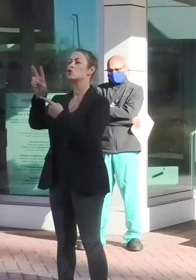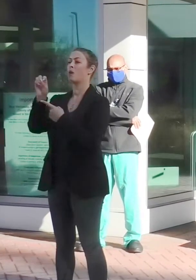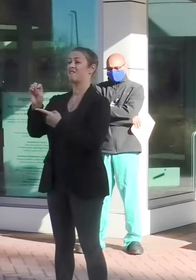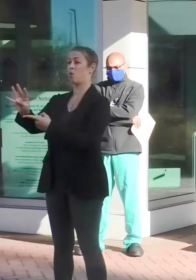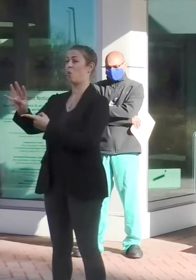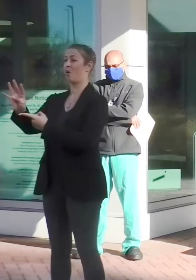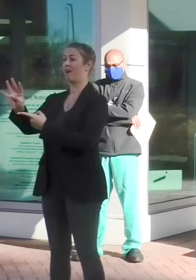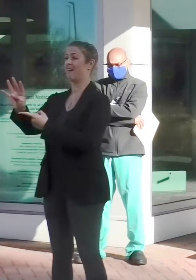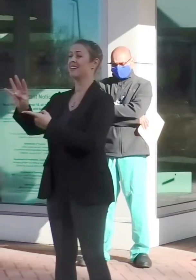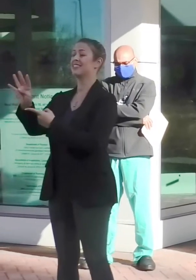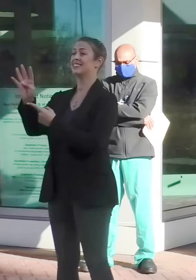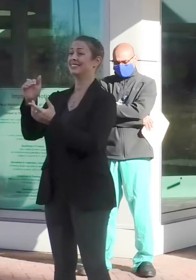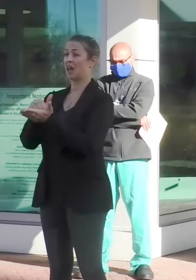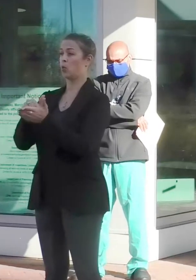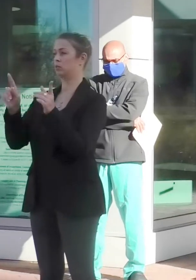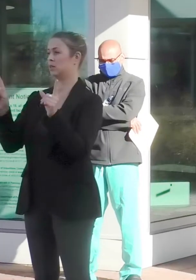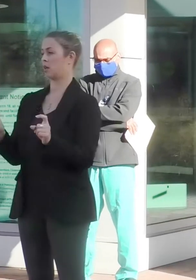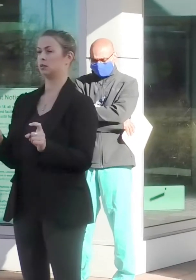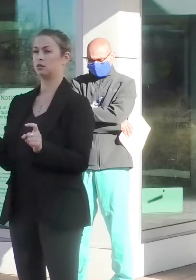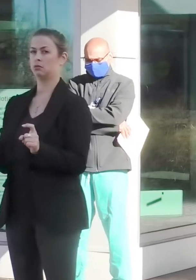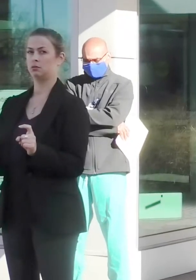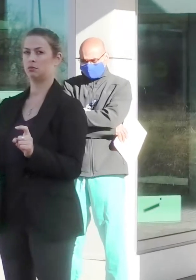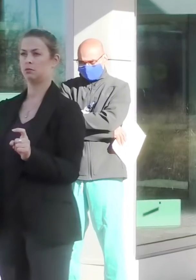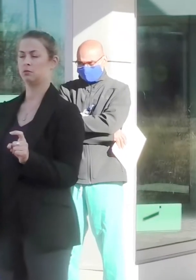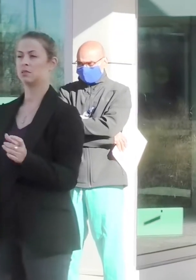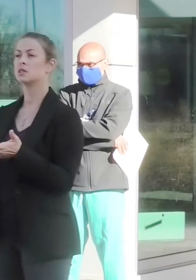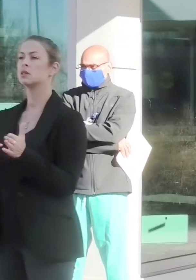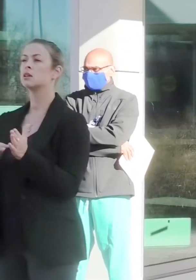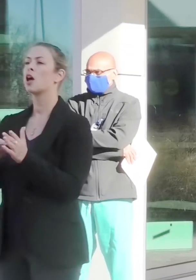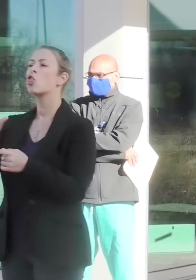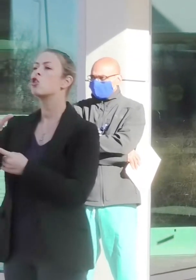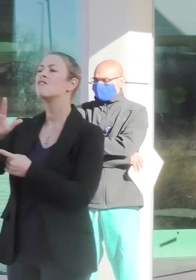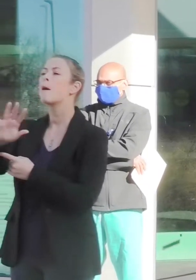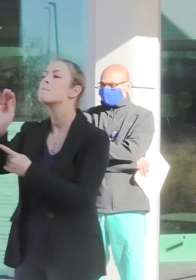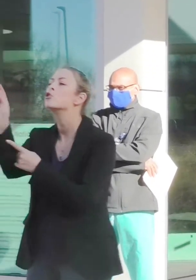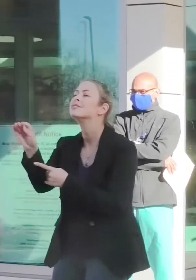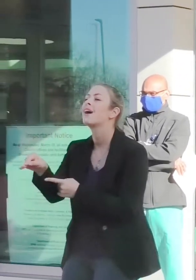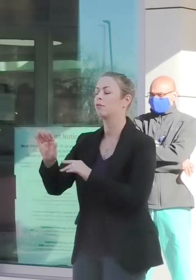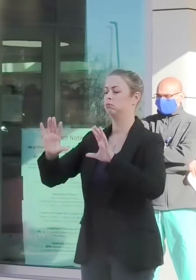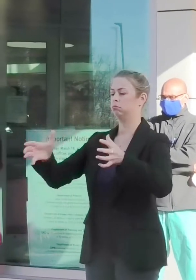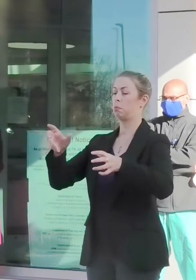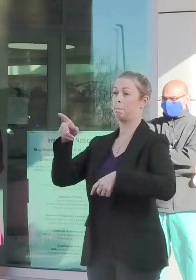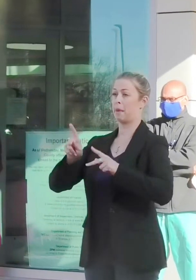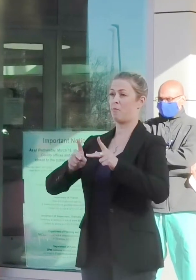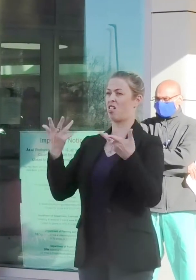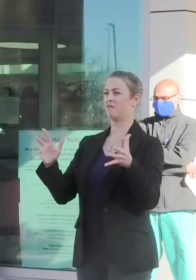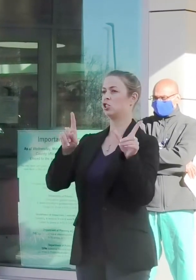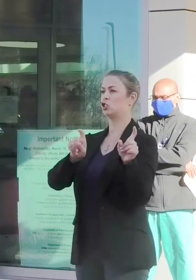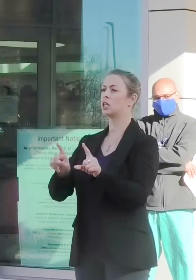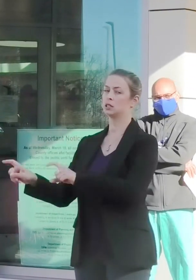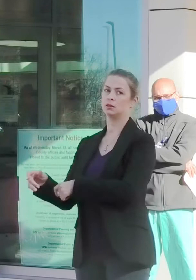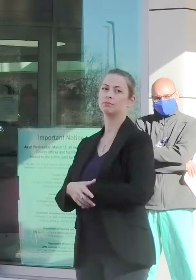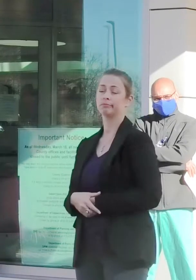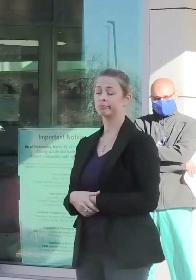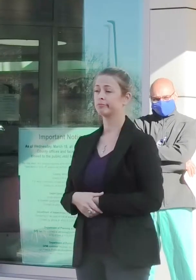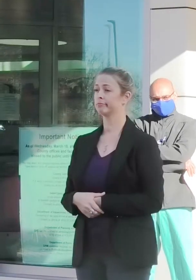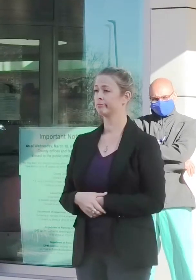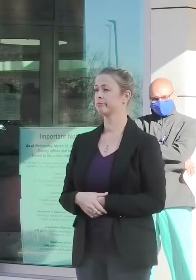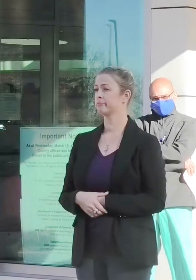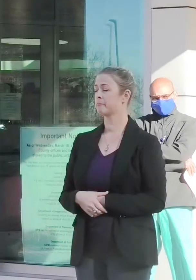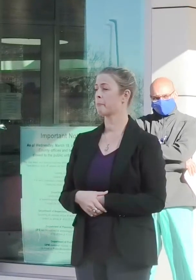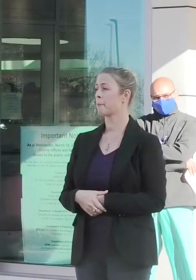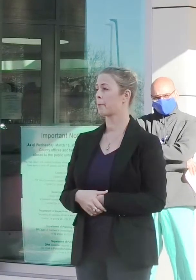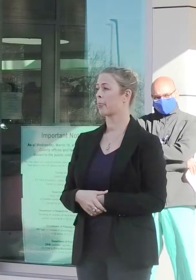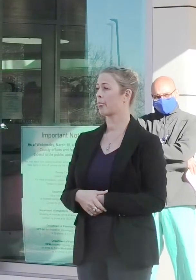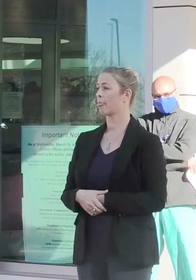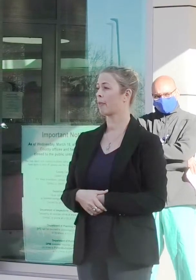204,000 tests, which equates to more than 35% of our population being tested. We have